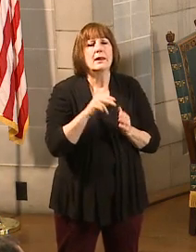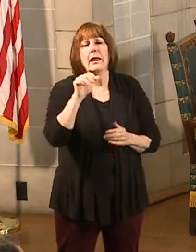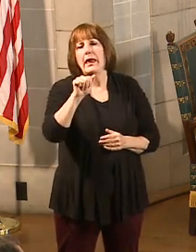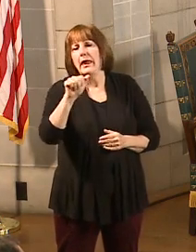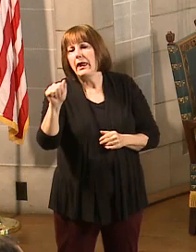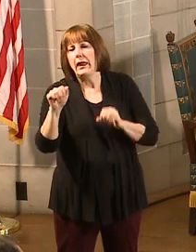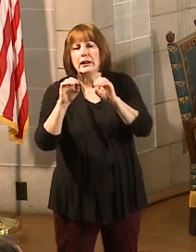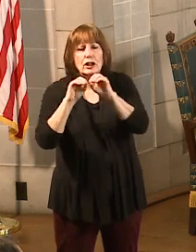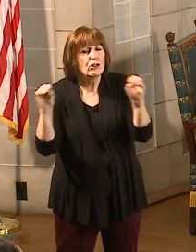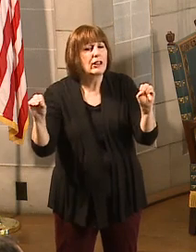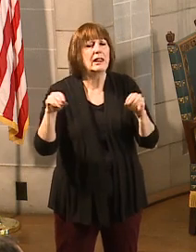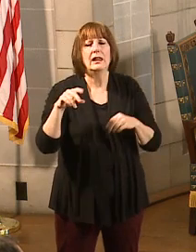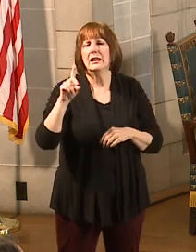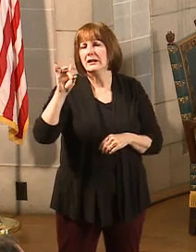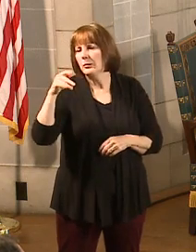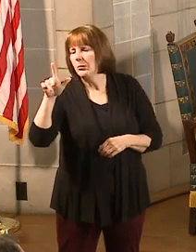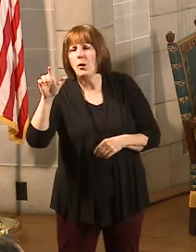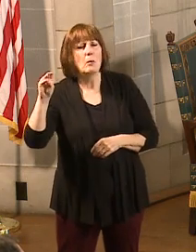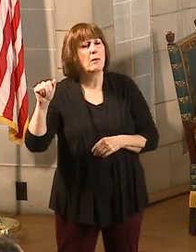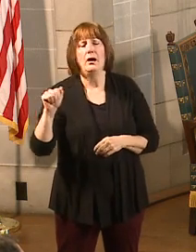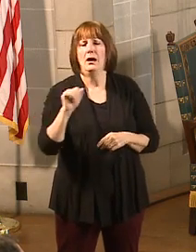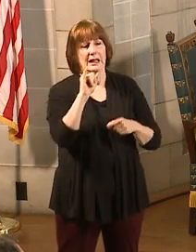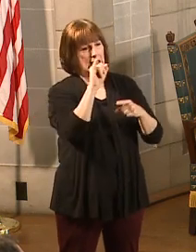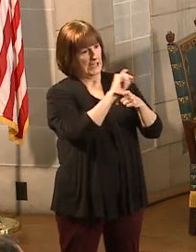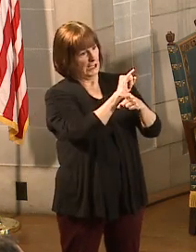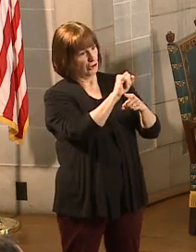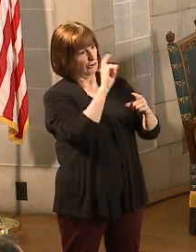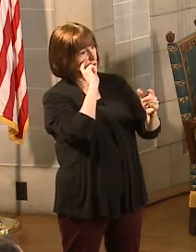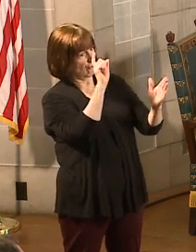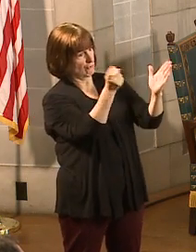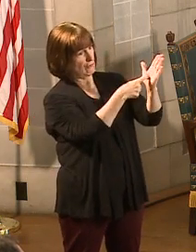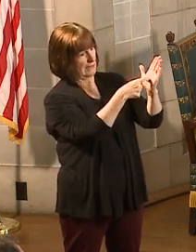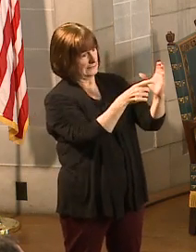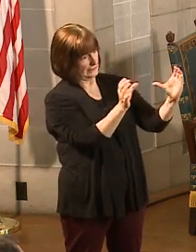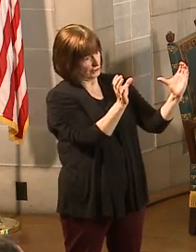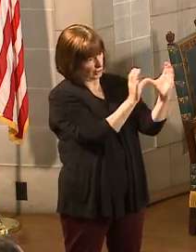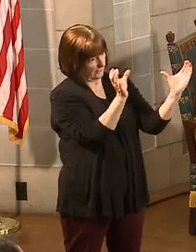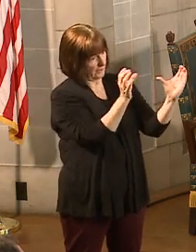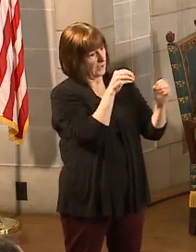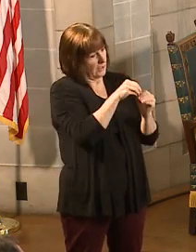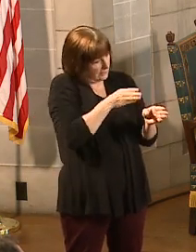degree or a diploma. We're talking about an industry-recognized certificate in high-demand